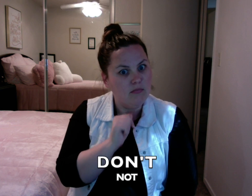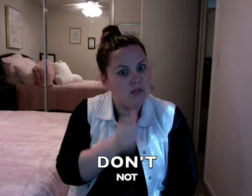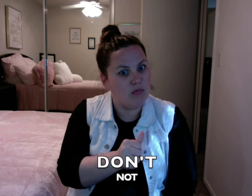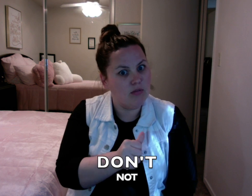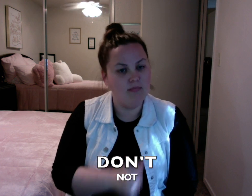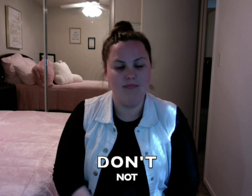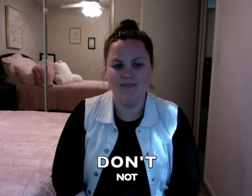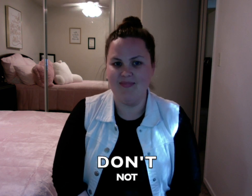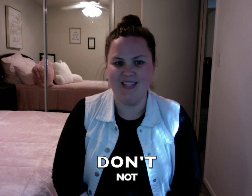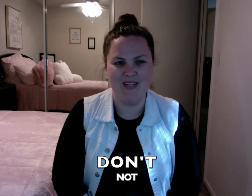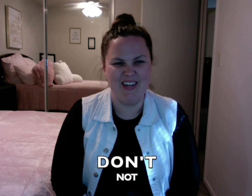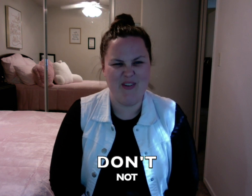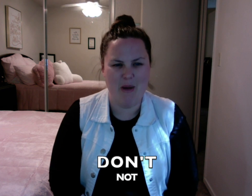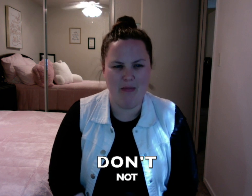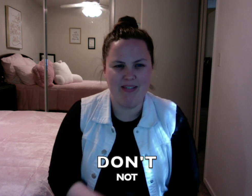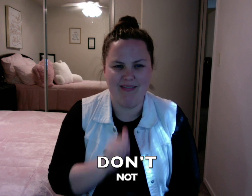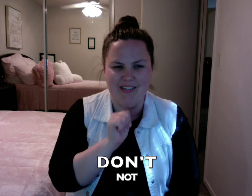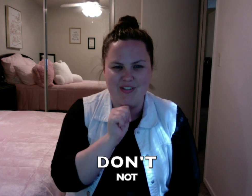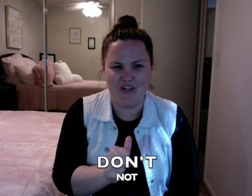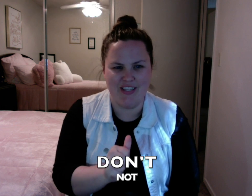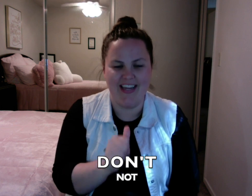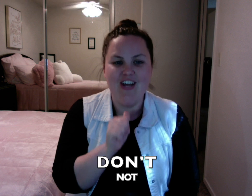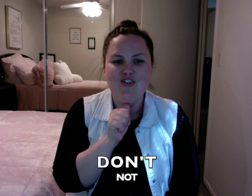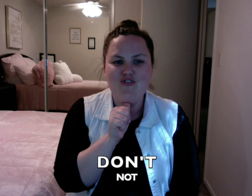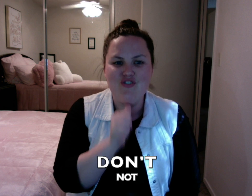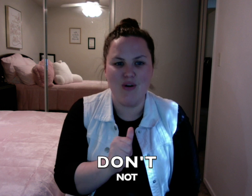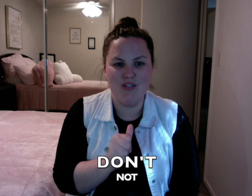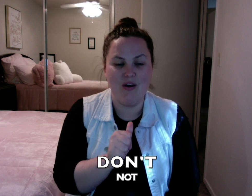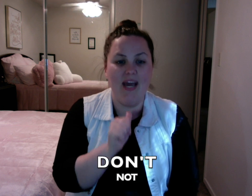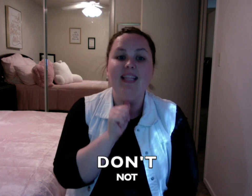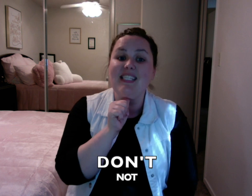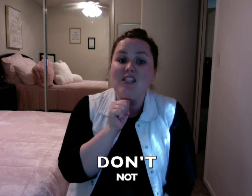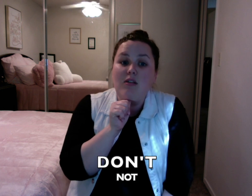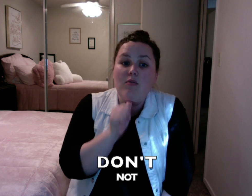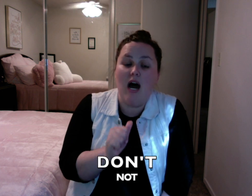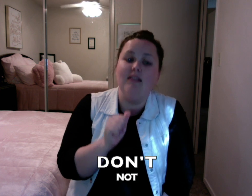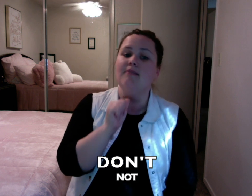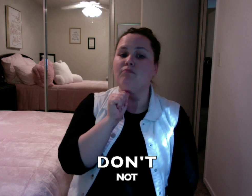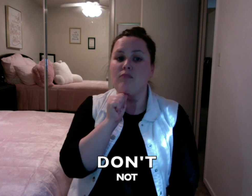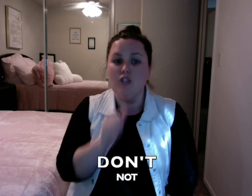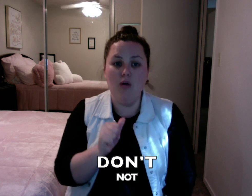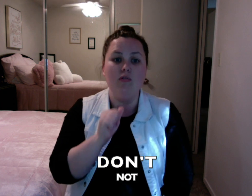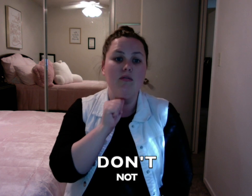Don't. That's really good for moms, real stern thing. Don't, okay? This is also not. Don't,